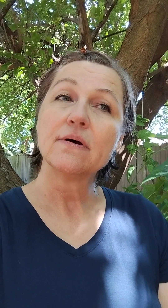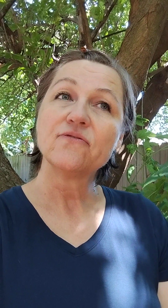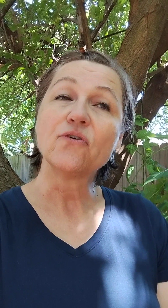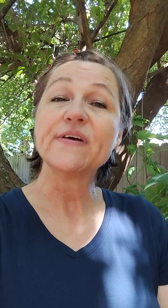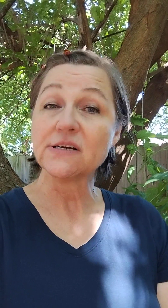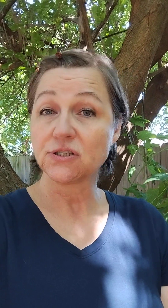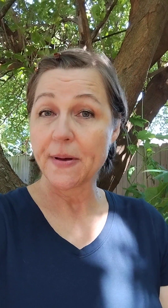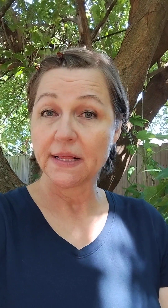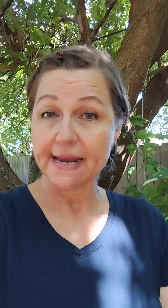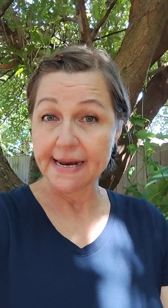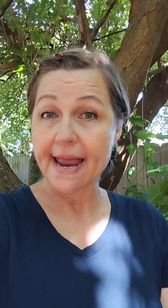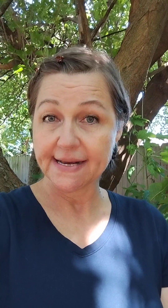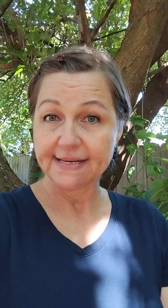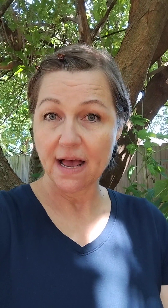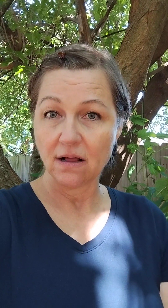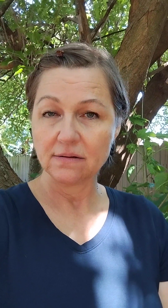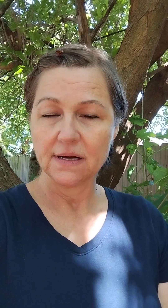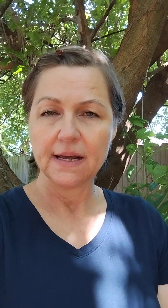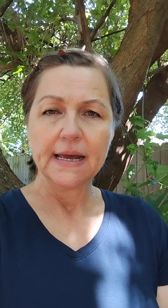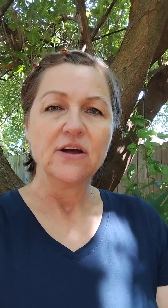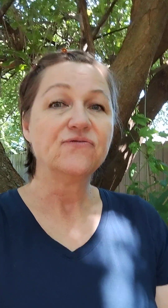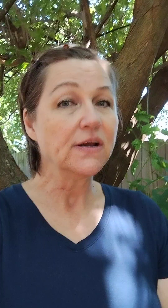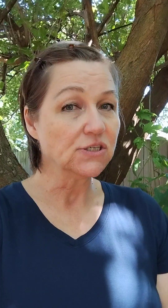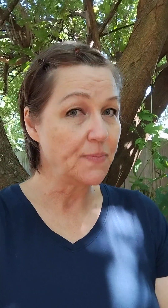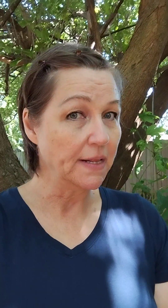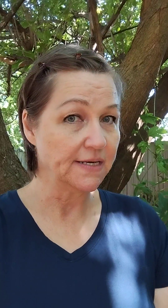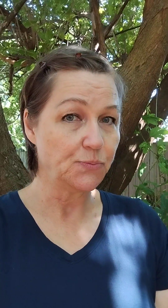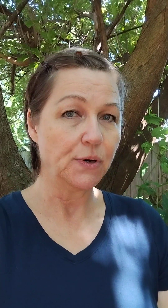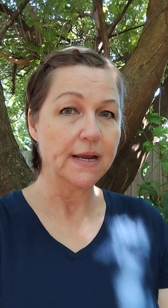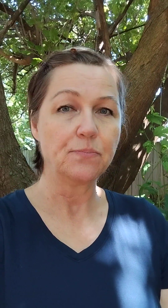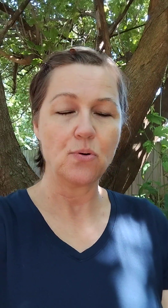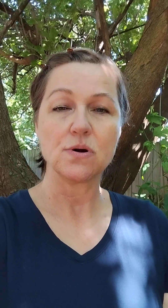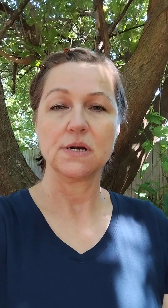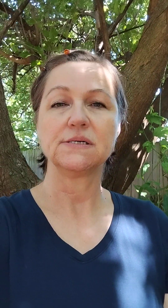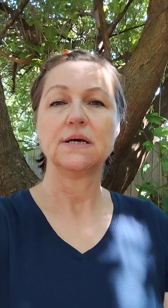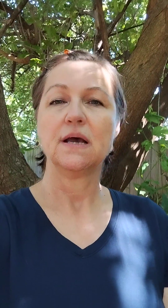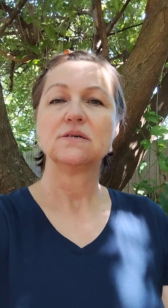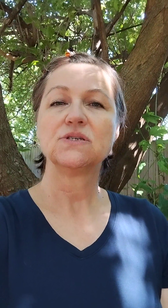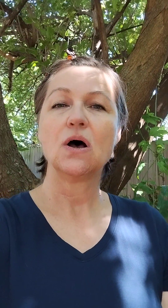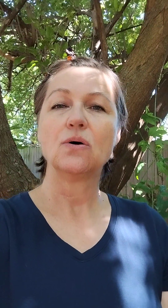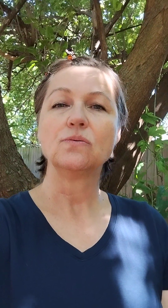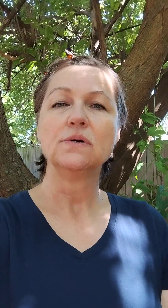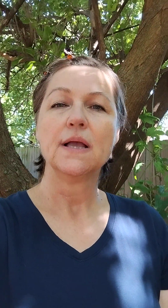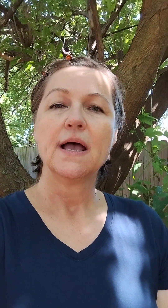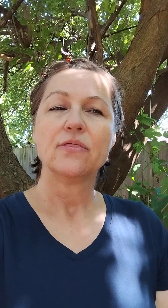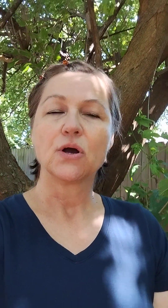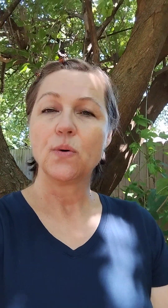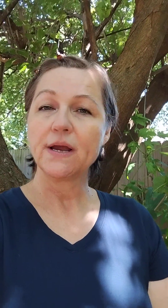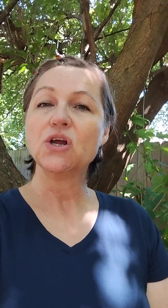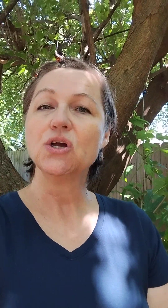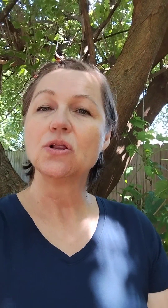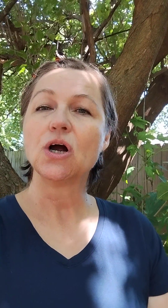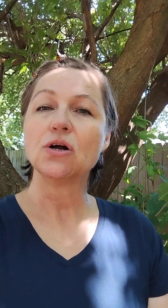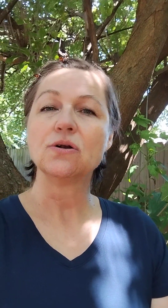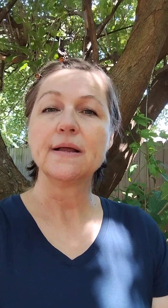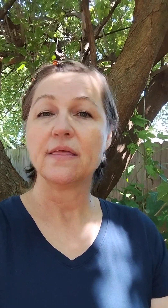for fingerspelling in ASL. Fingerspelling is pretty important, so the quicker you learn